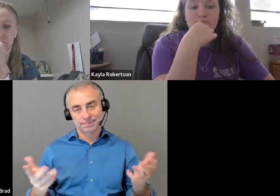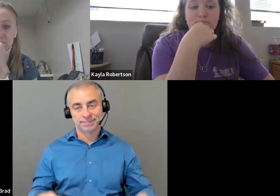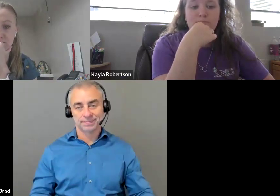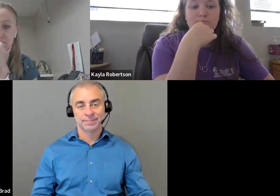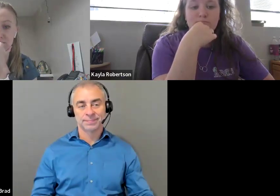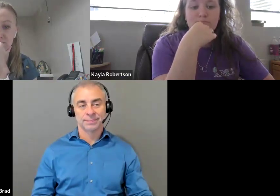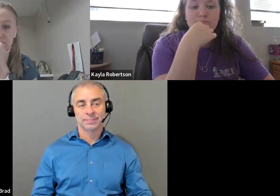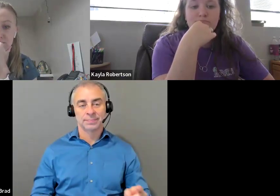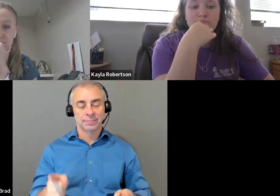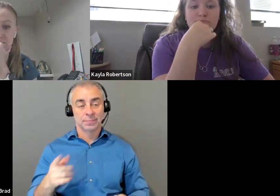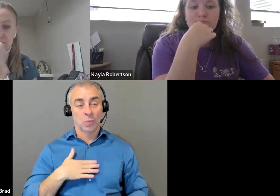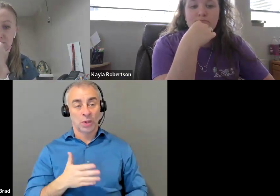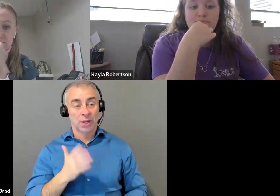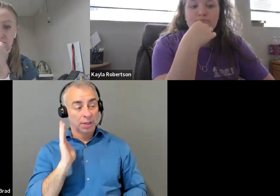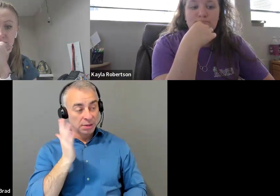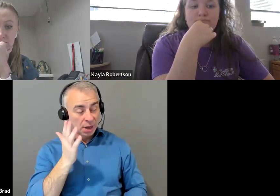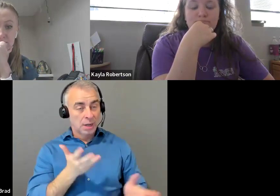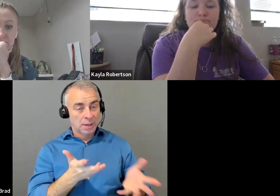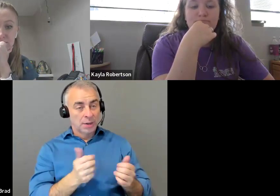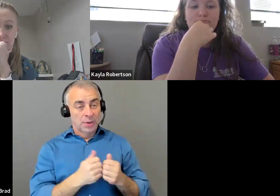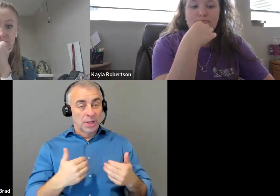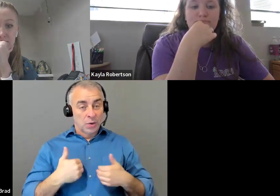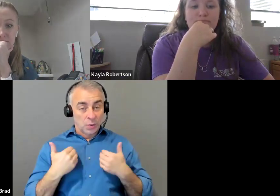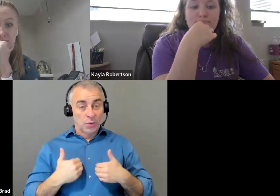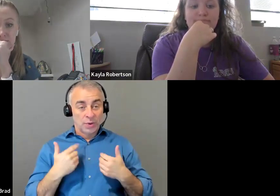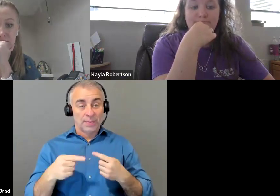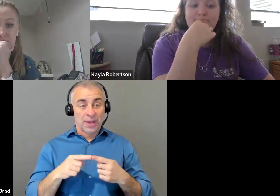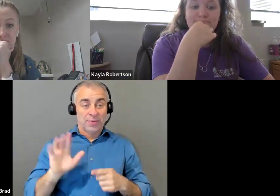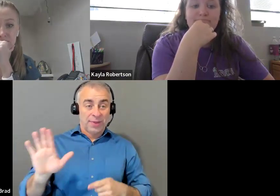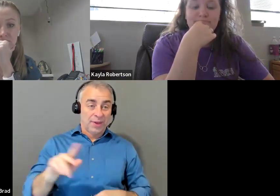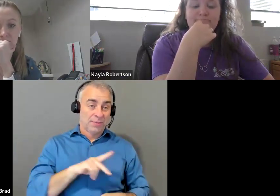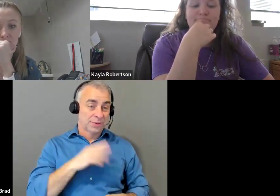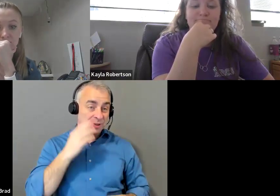talking to the younger youth about that.